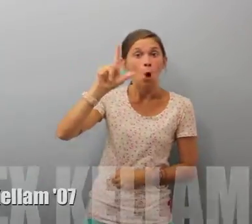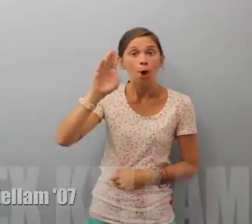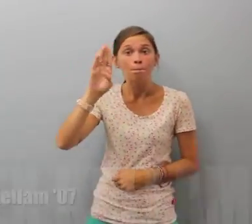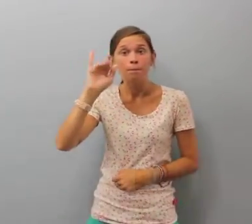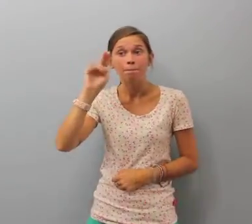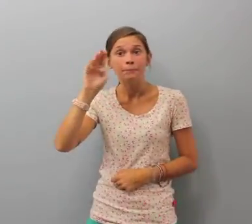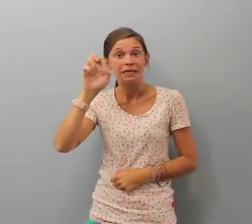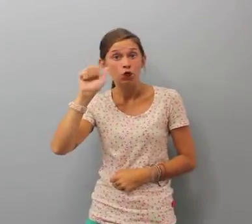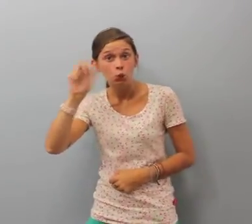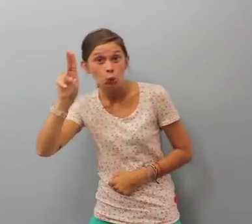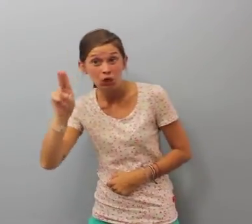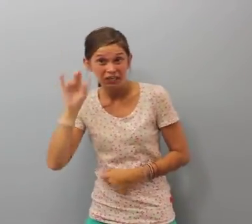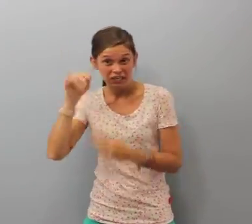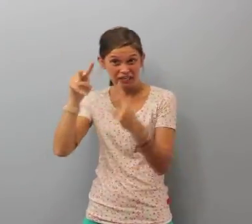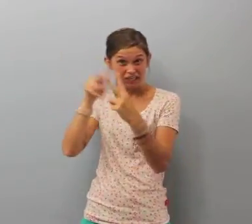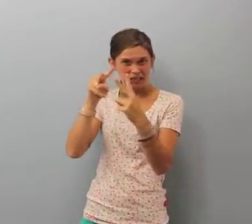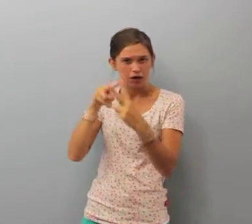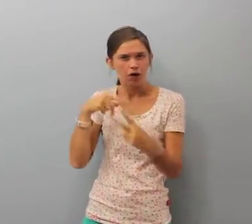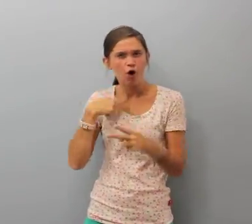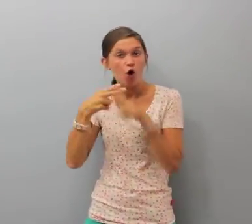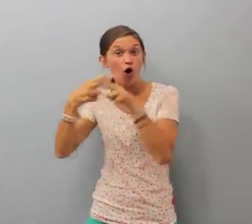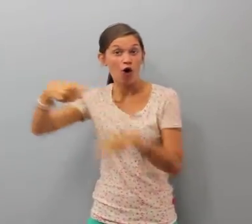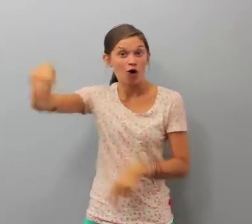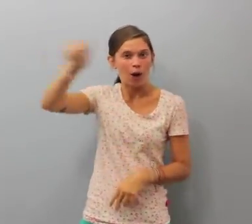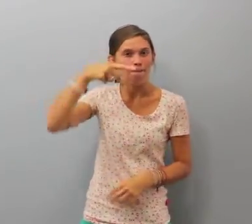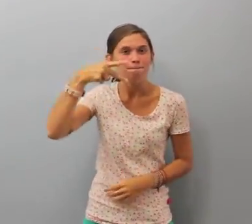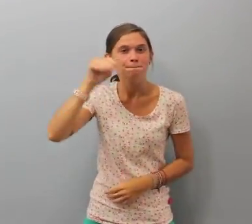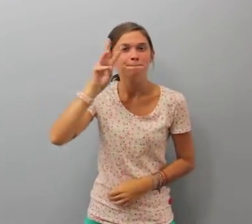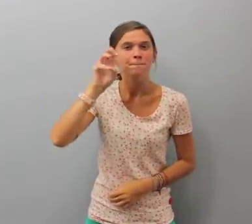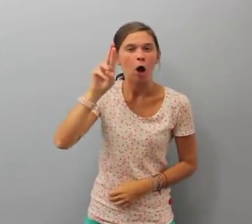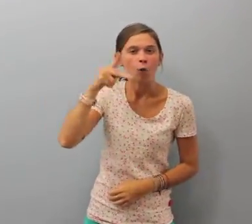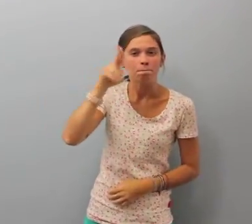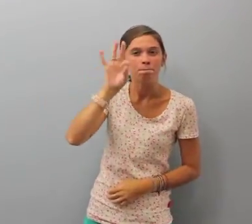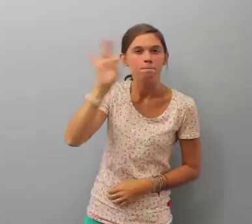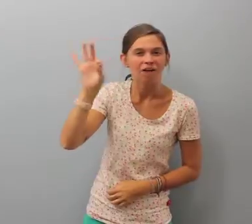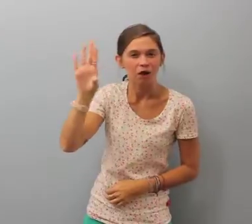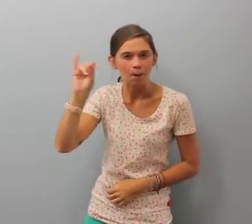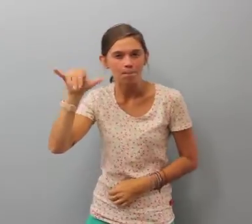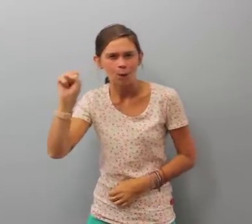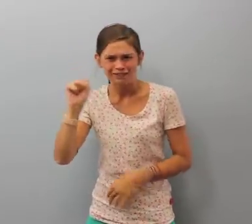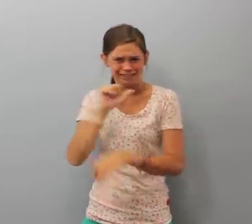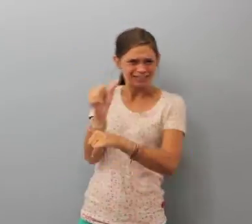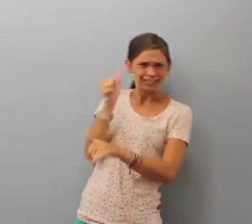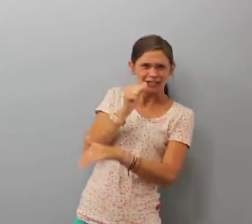are. He still is in touch with Alex Kellum and Paul Bellevue.